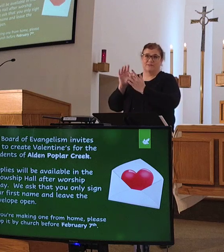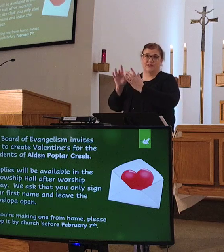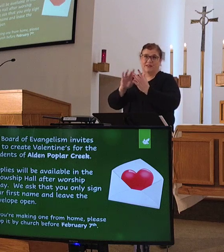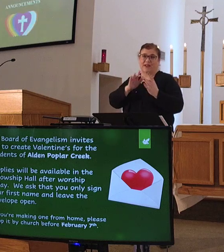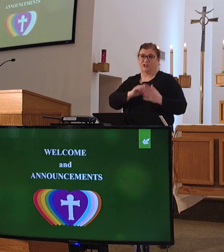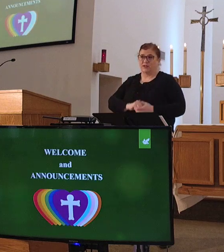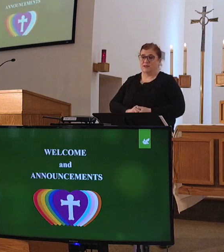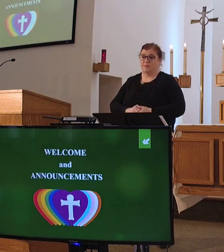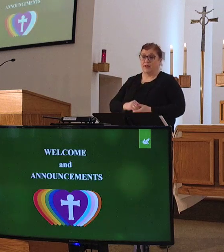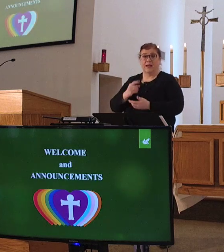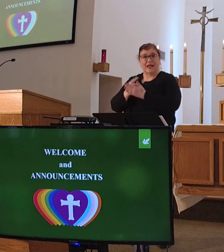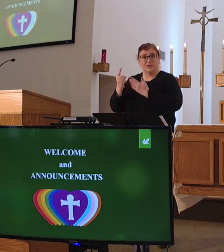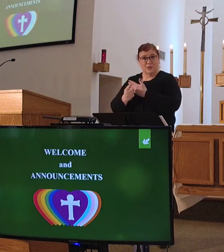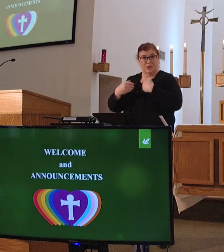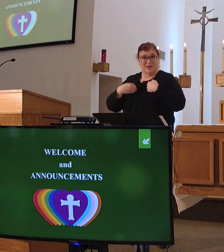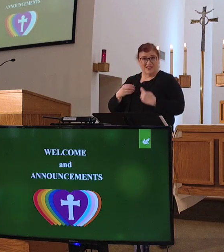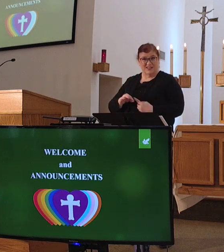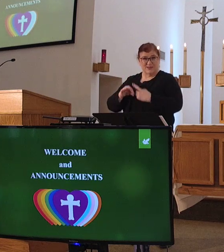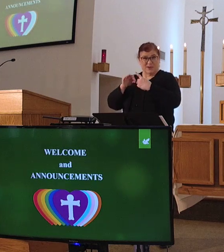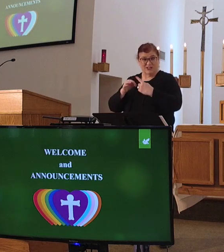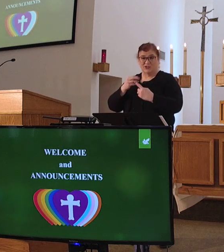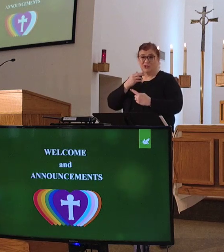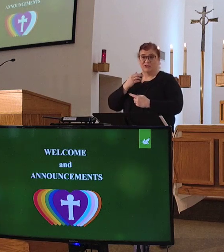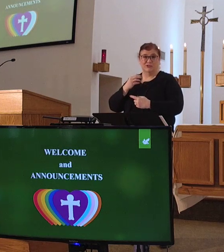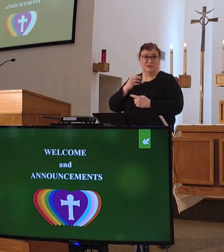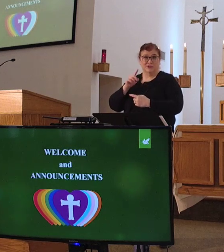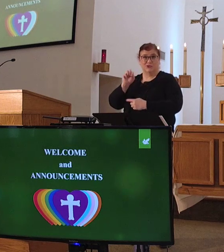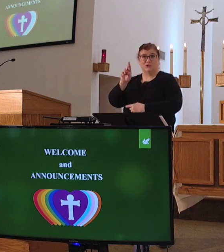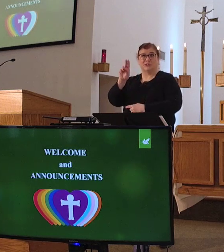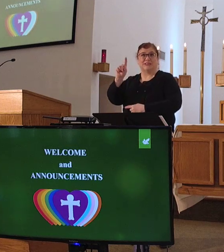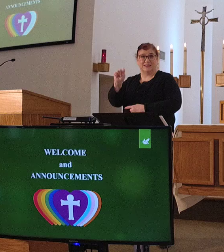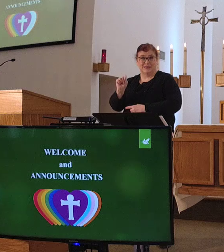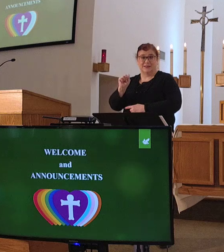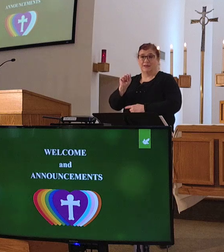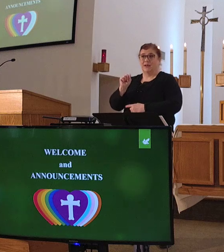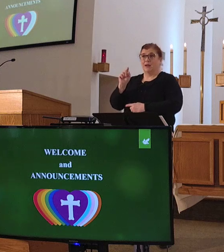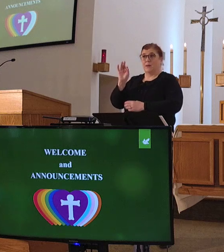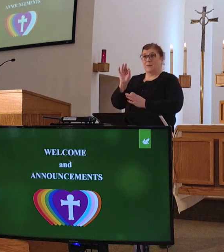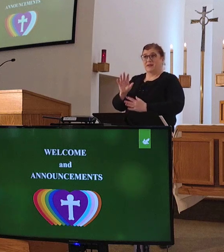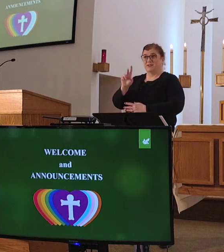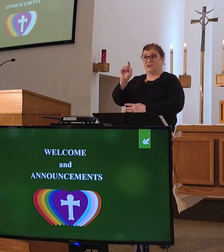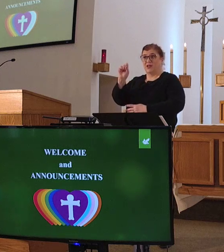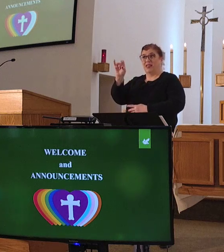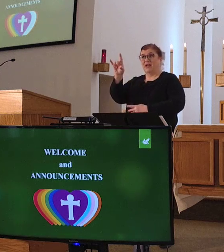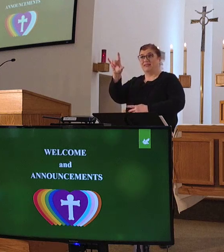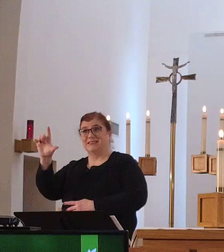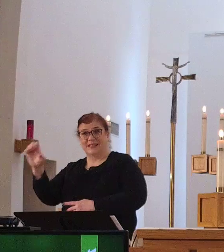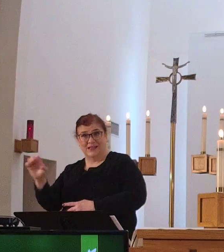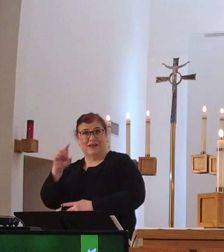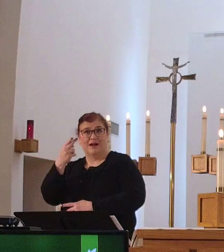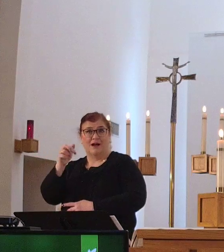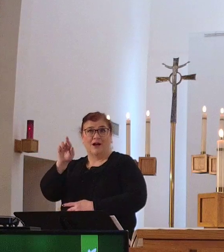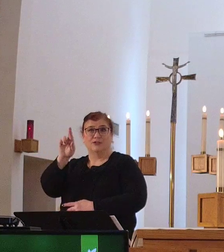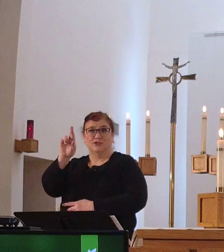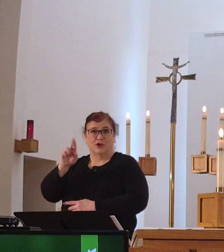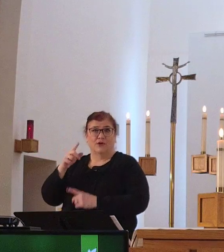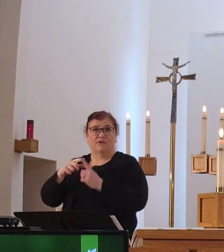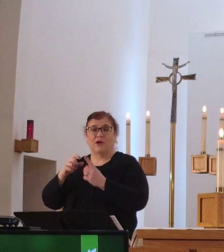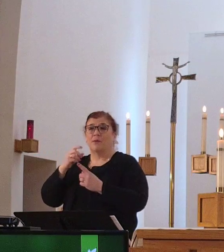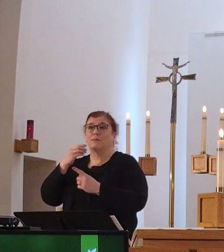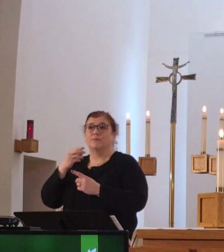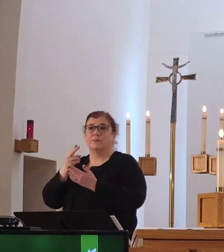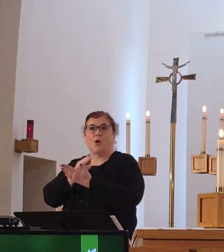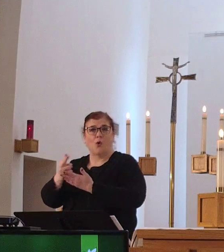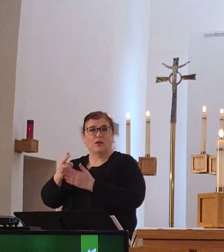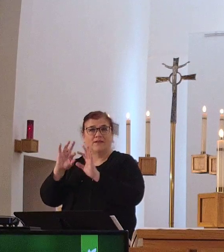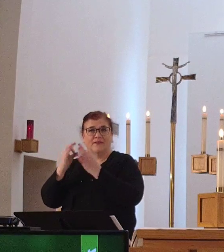to next week, we have a special treat. Pastor Leslie Hunter from Holy Family Ministries is